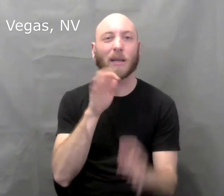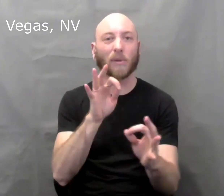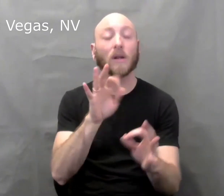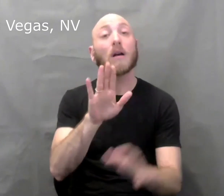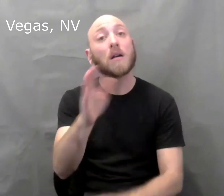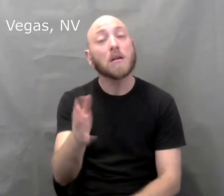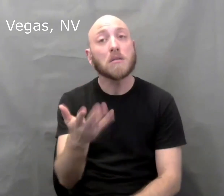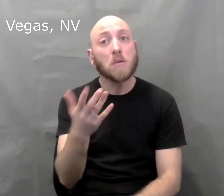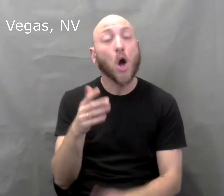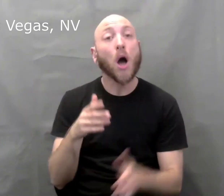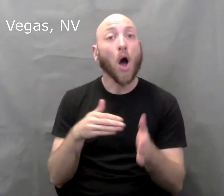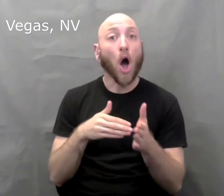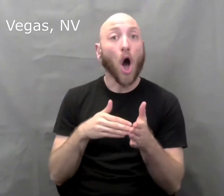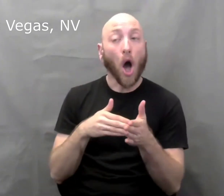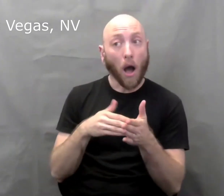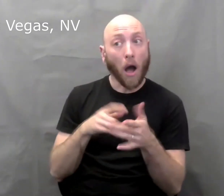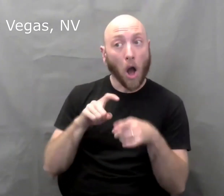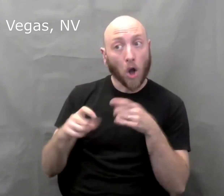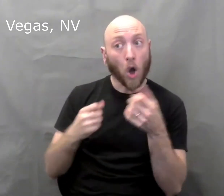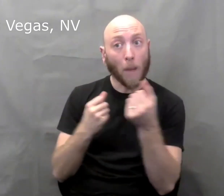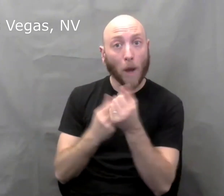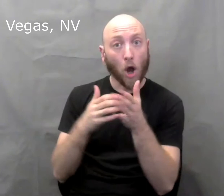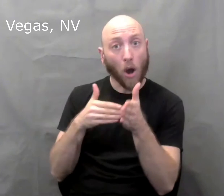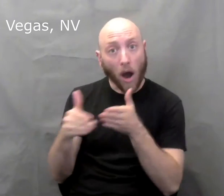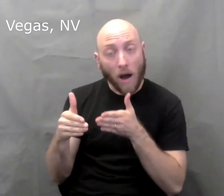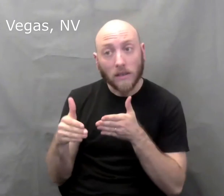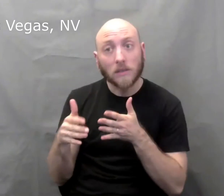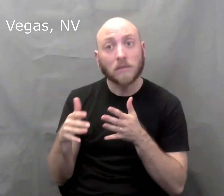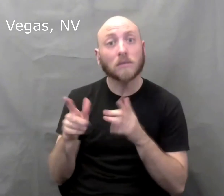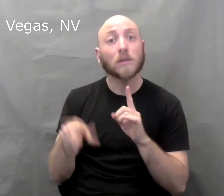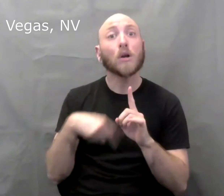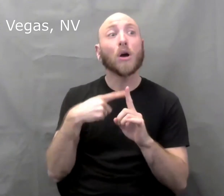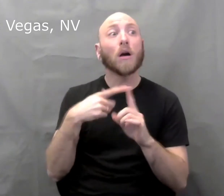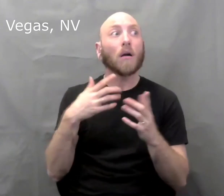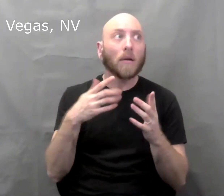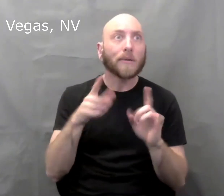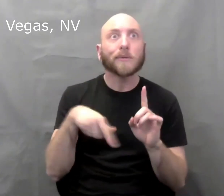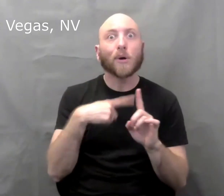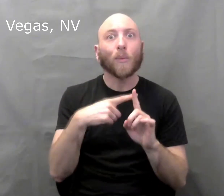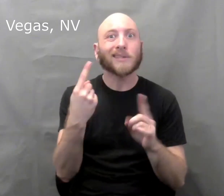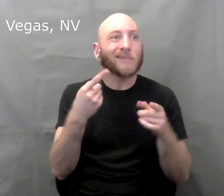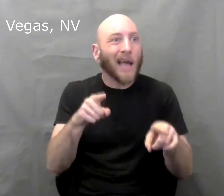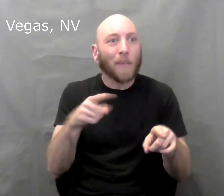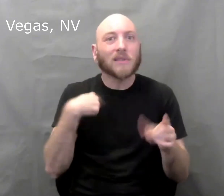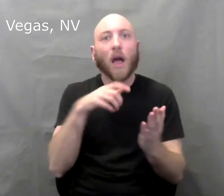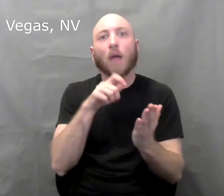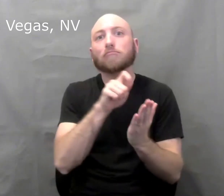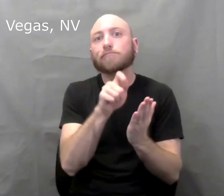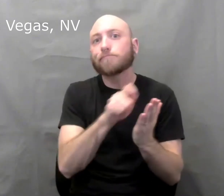frequently call my sponsor and write inventories on things that are happening when they come up. And I